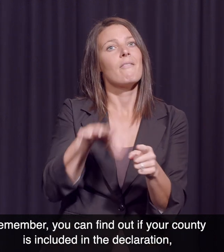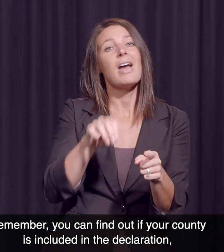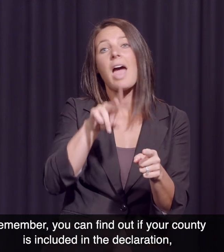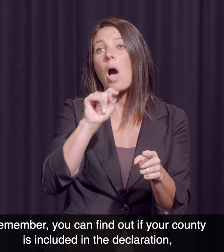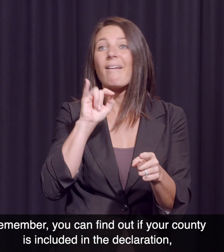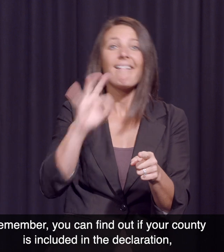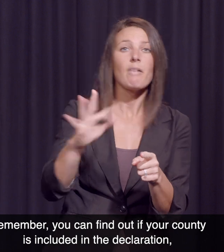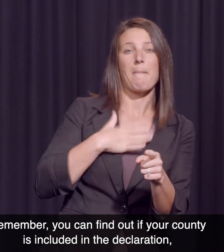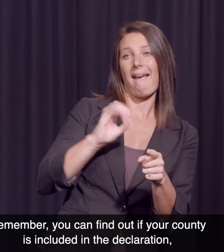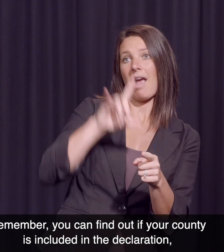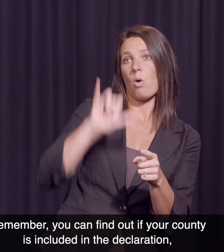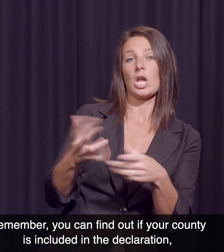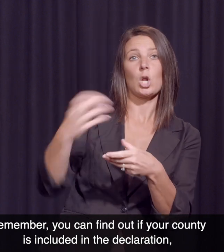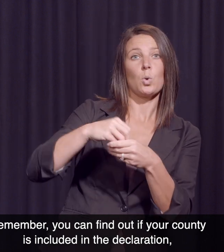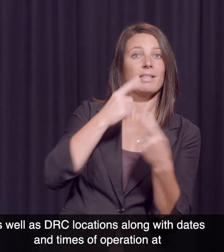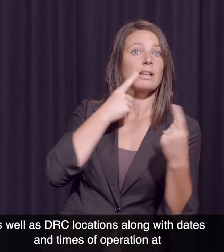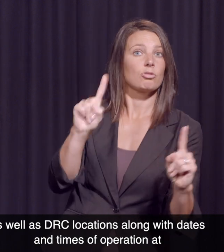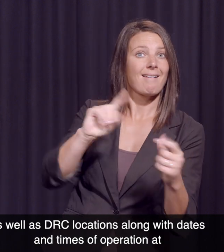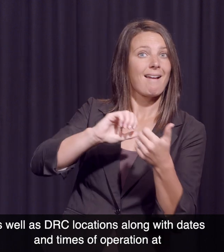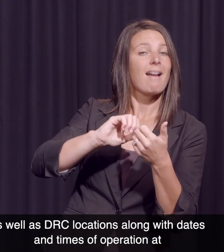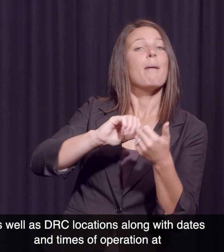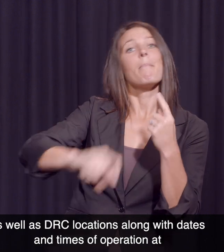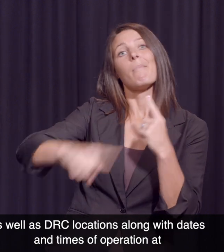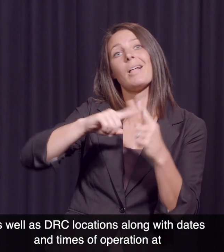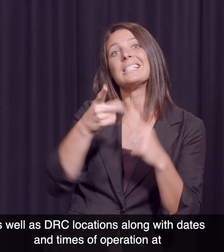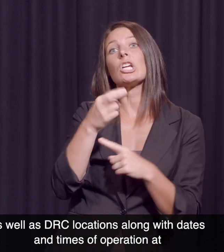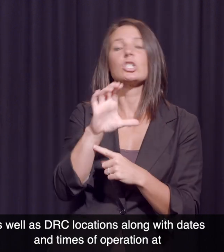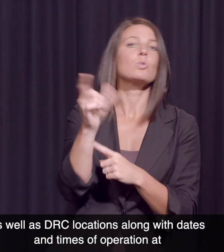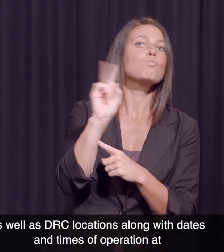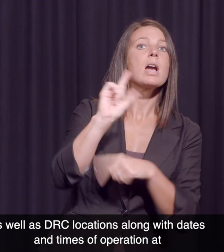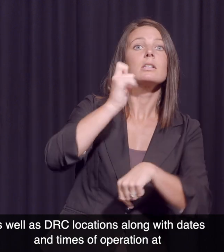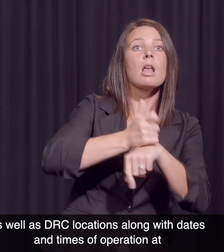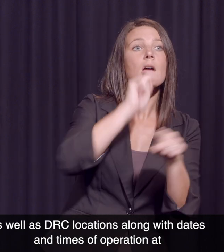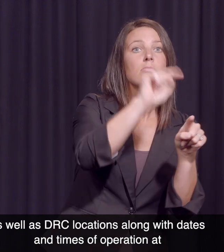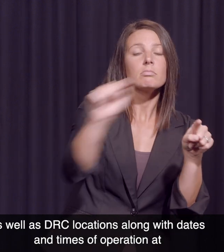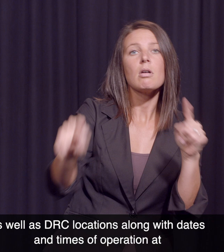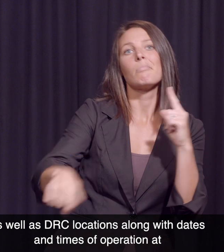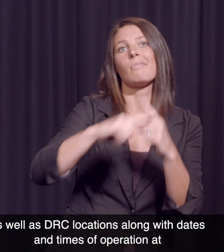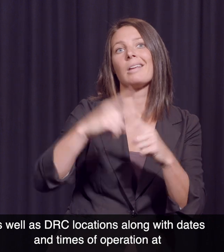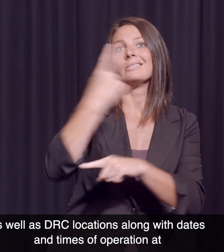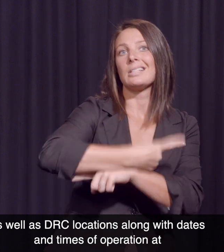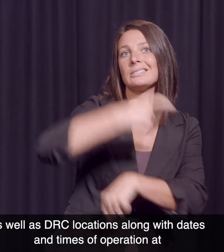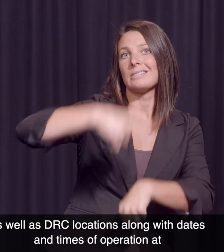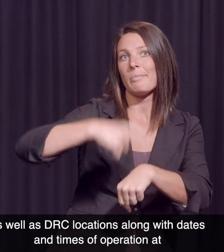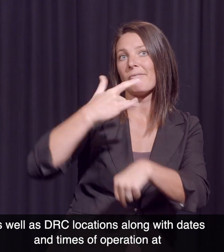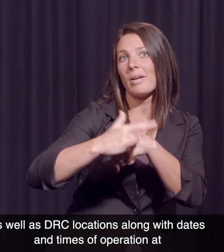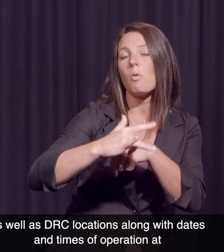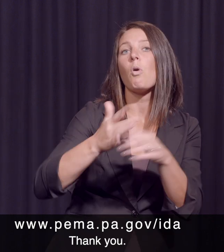county is included in the declaration, as well as DRC locations, along with dates and times of operation, at